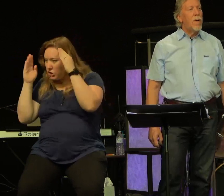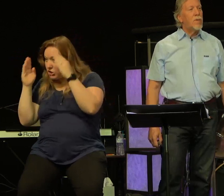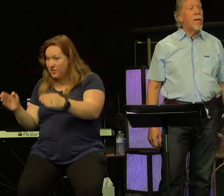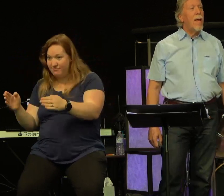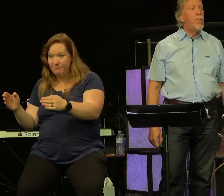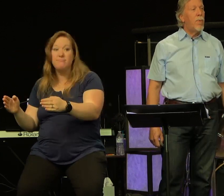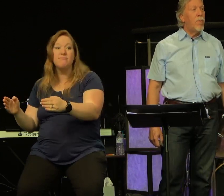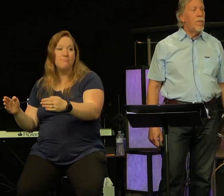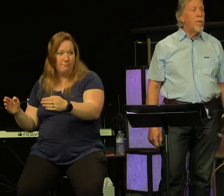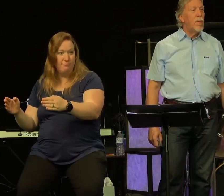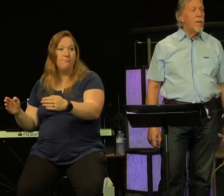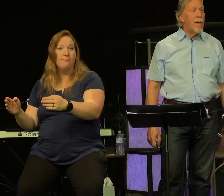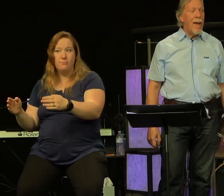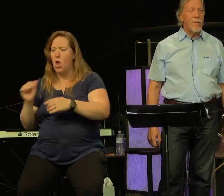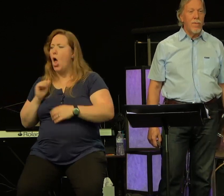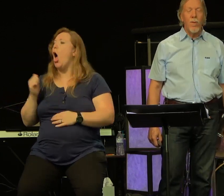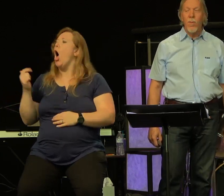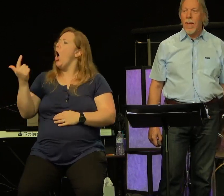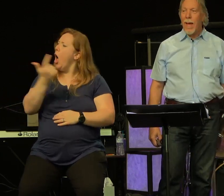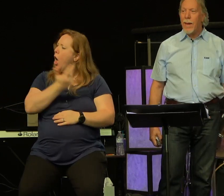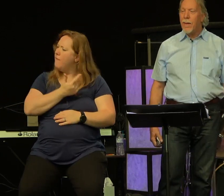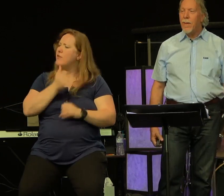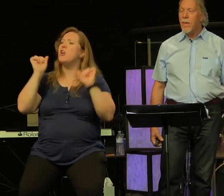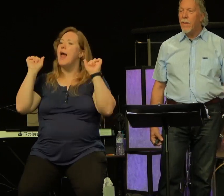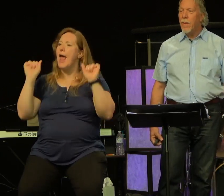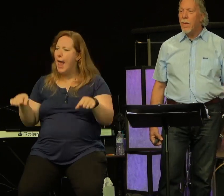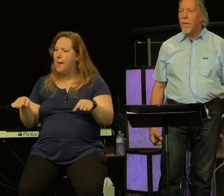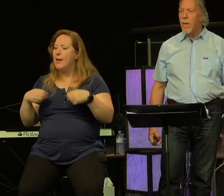All of us are capable, dads, of doing that.